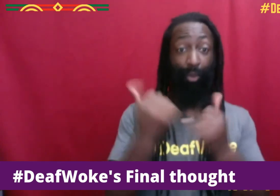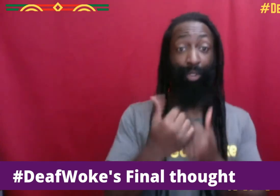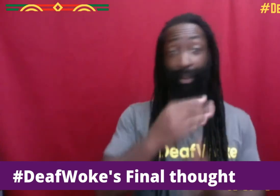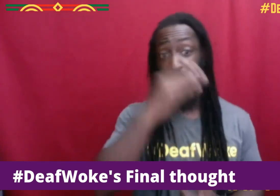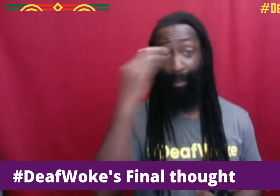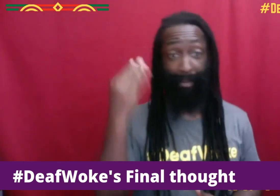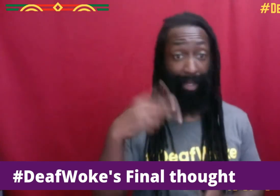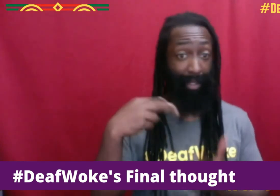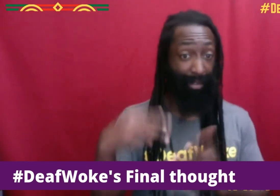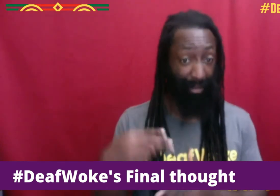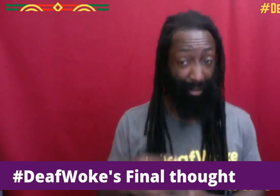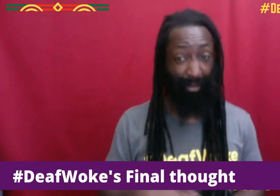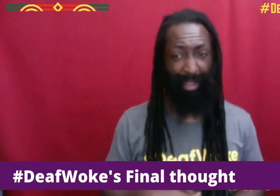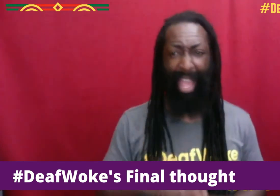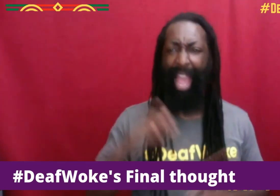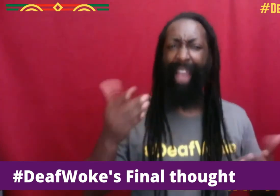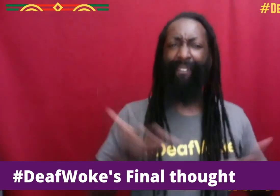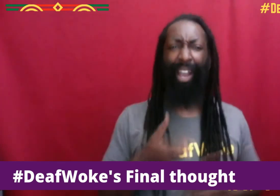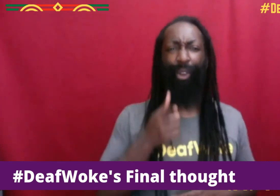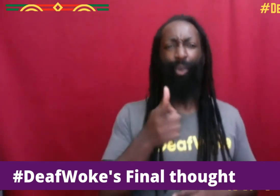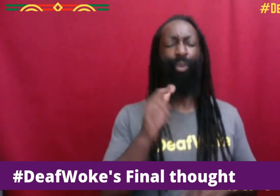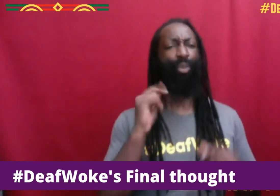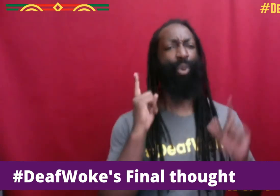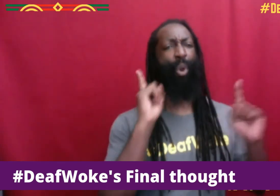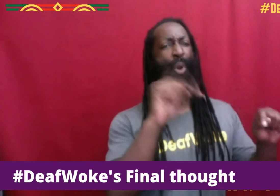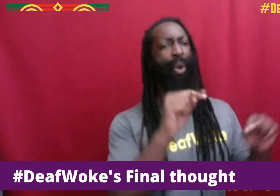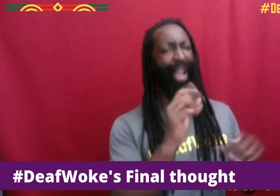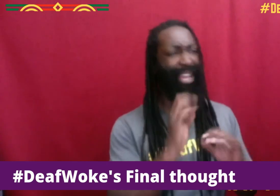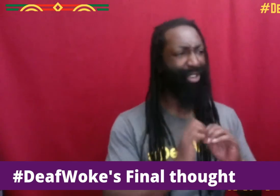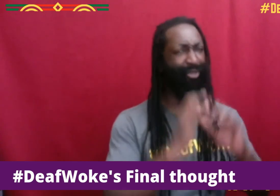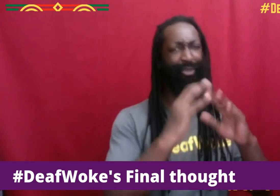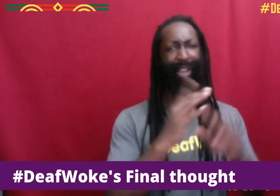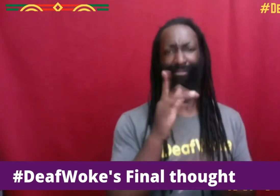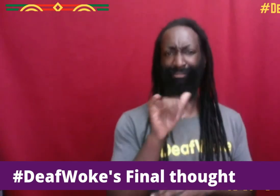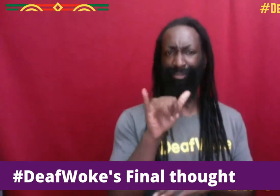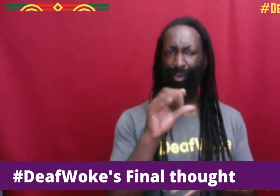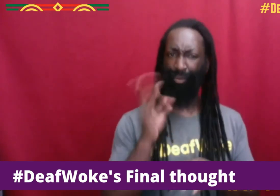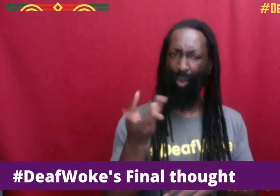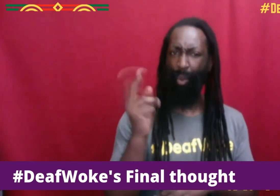the International Association of Black Deaf Dance.